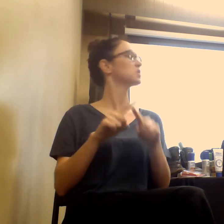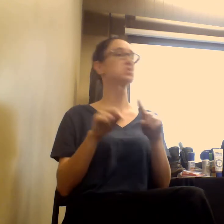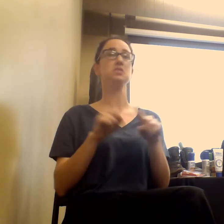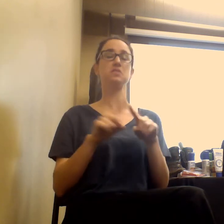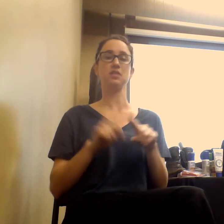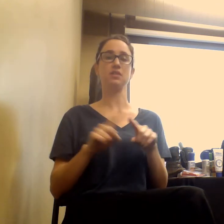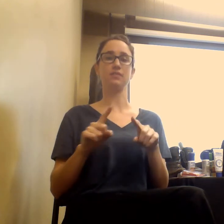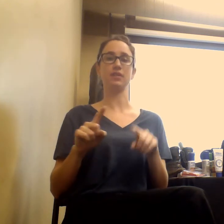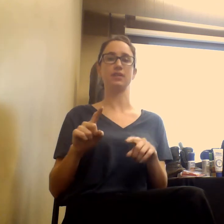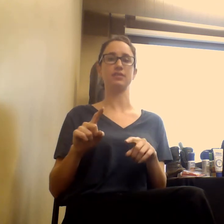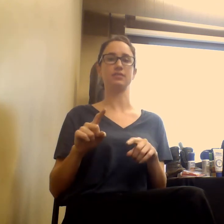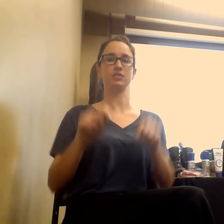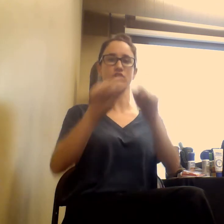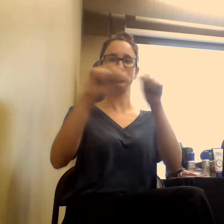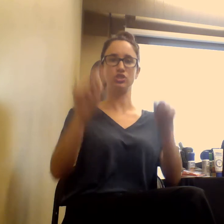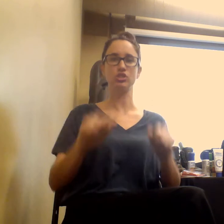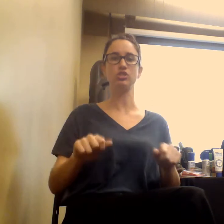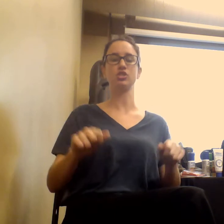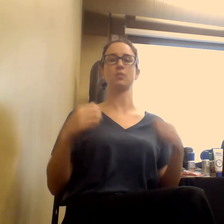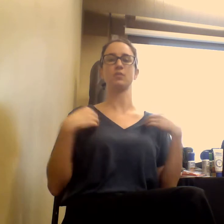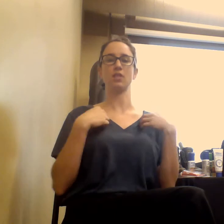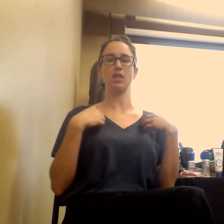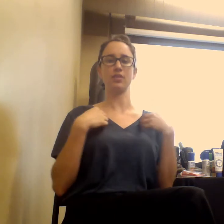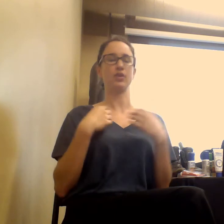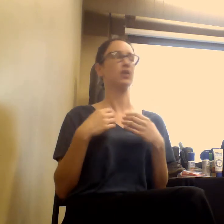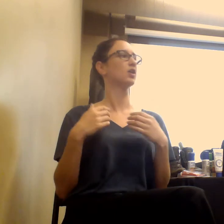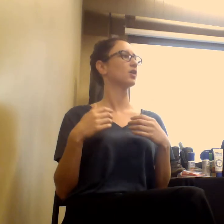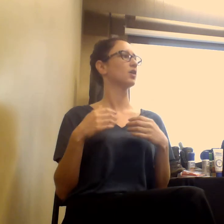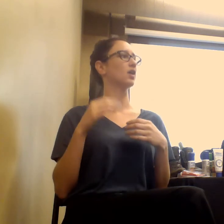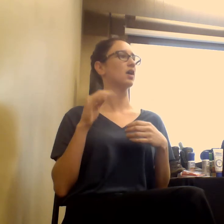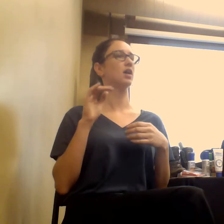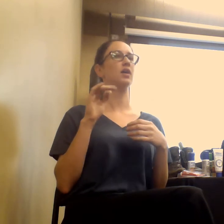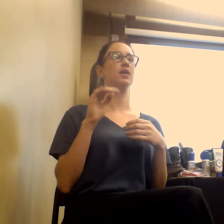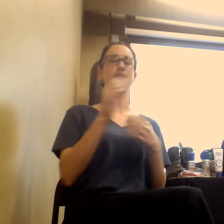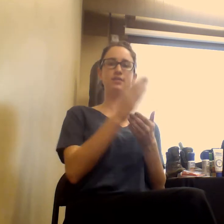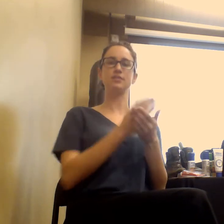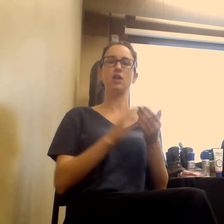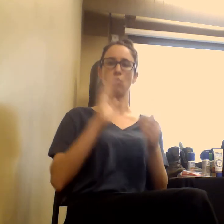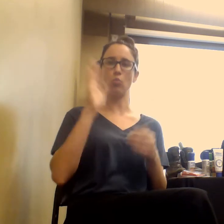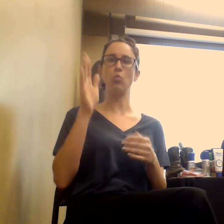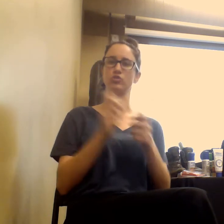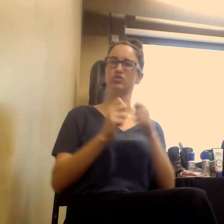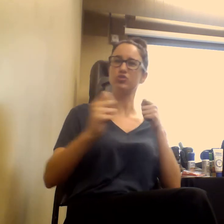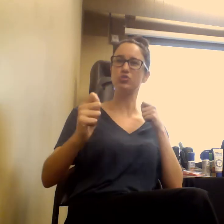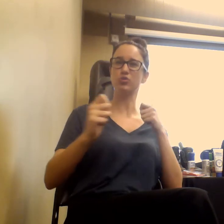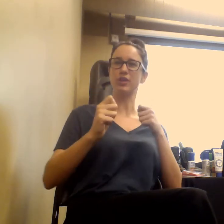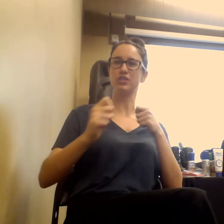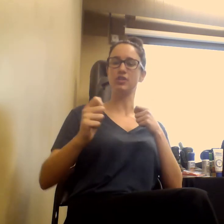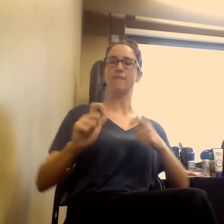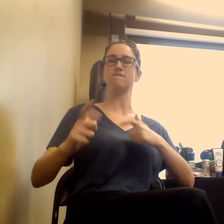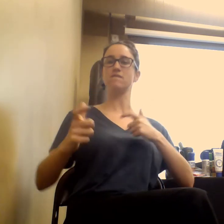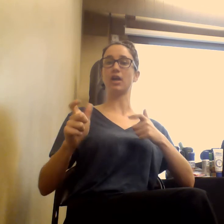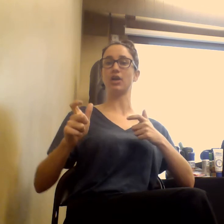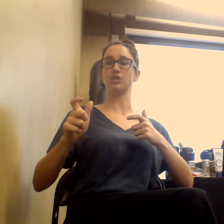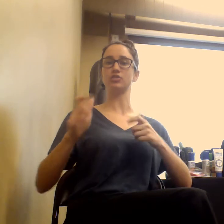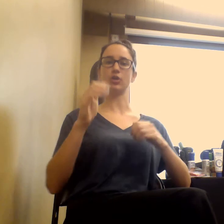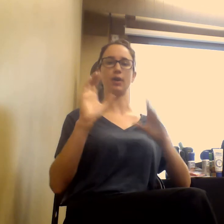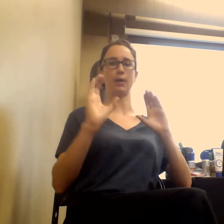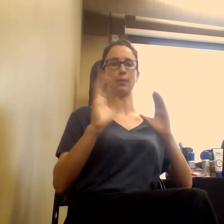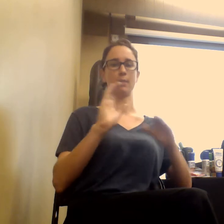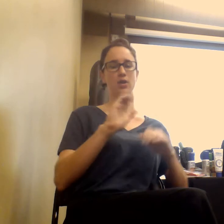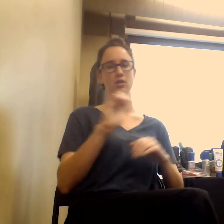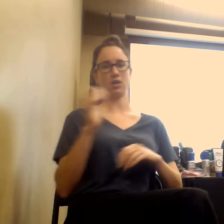different cuts, that's gonna stretch a lot quicker than when we go to our one-piece Mac Daddy over here. When I say Mac